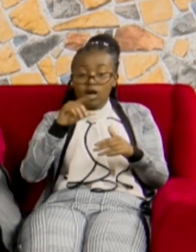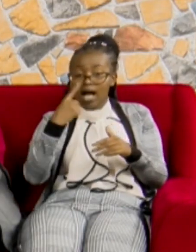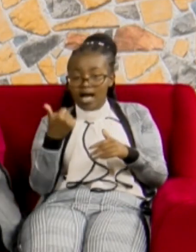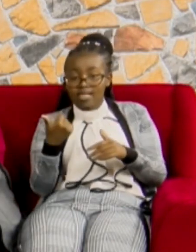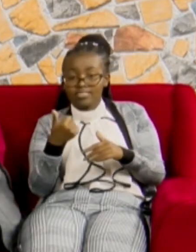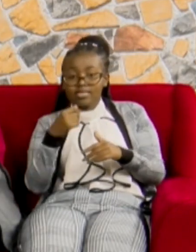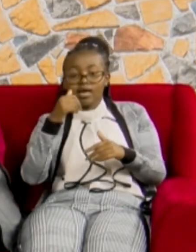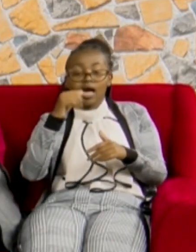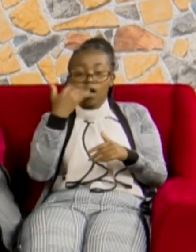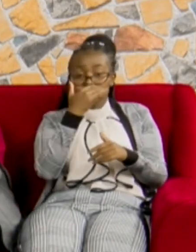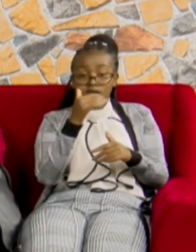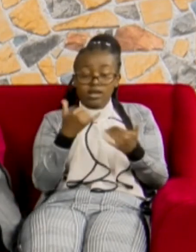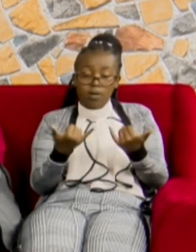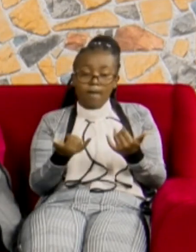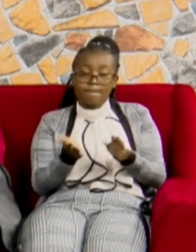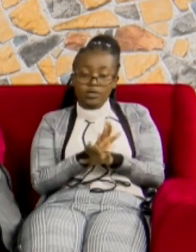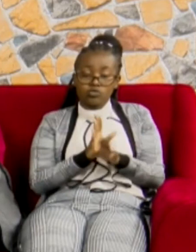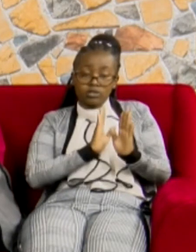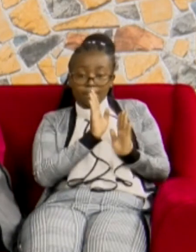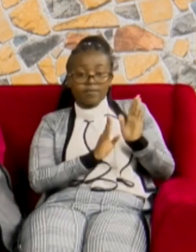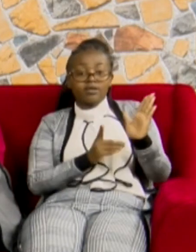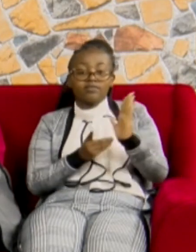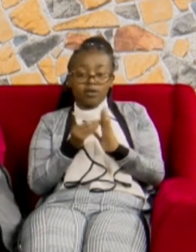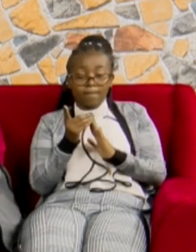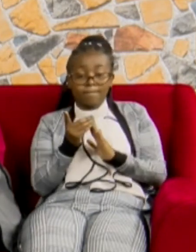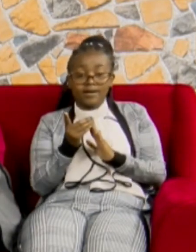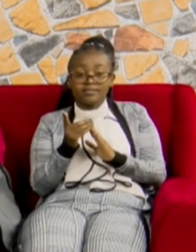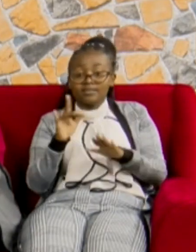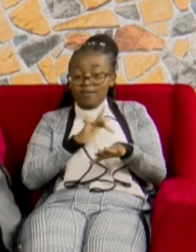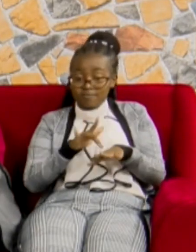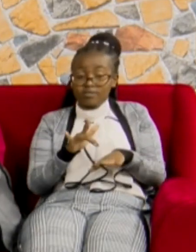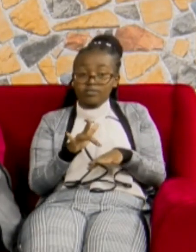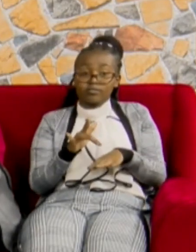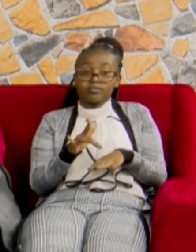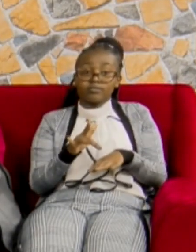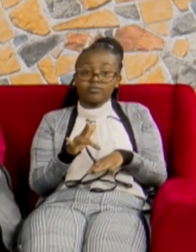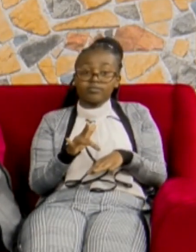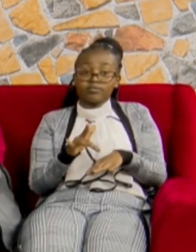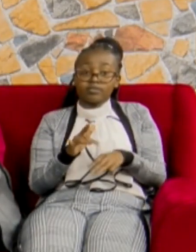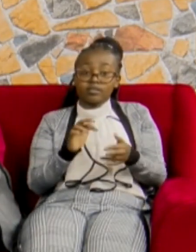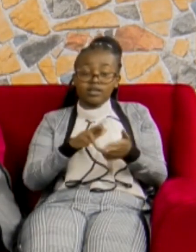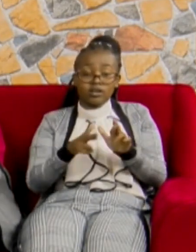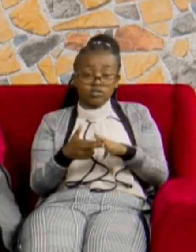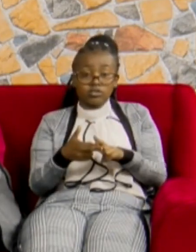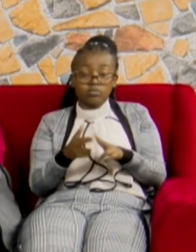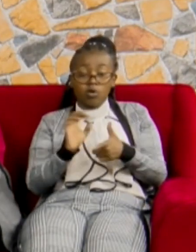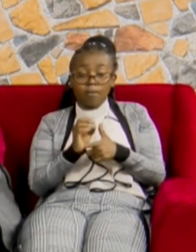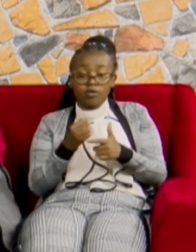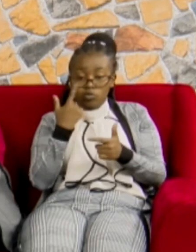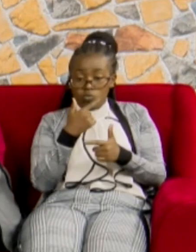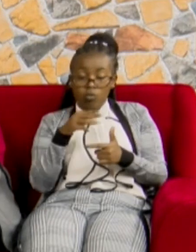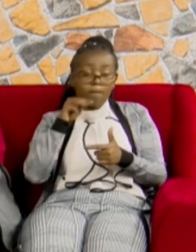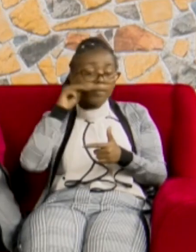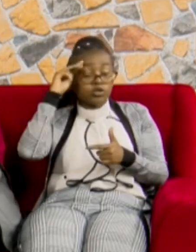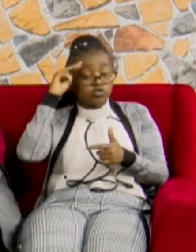so now we're back to neurobehaviors and development, does it affect that relationship? And even the ones who are